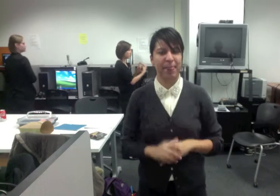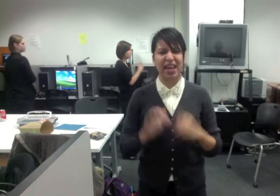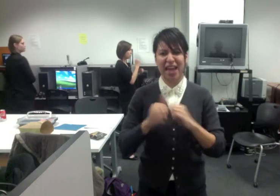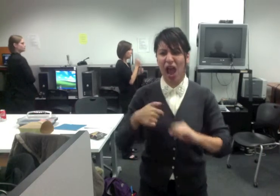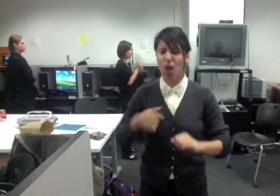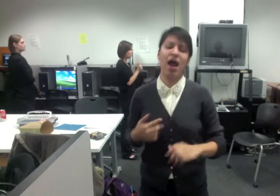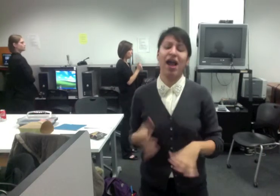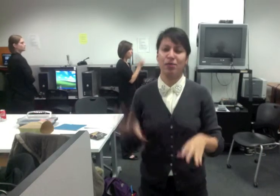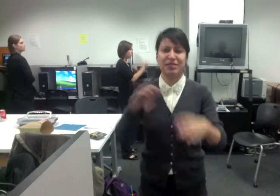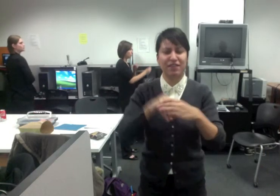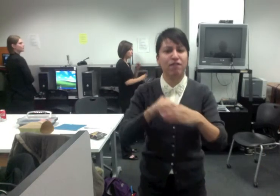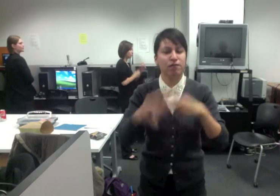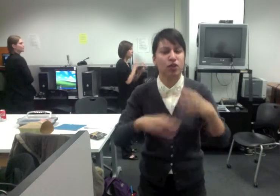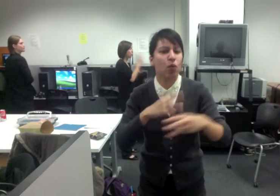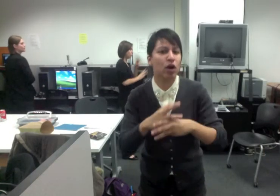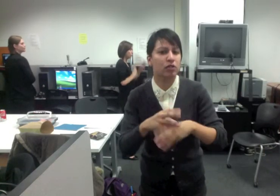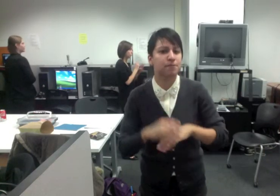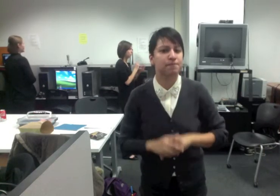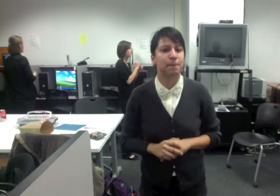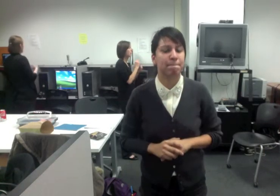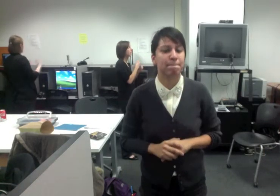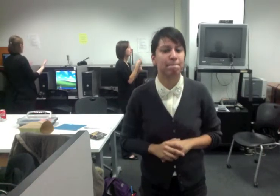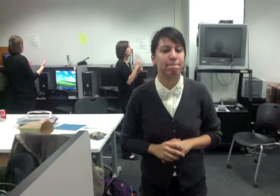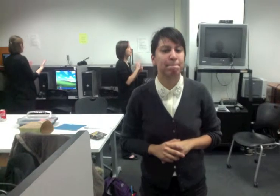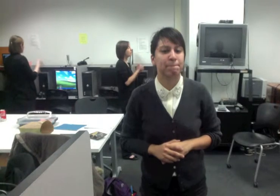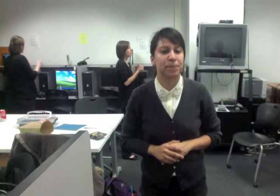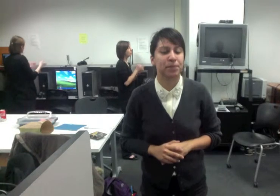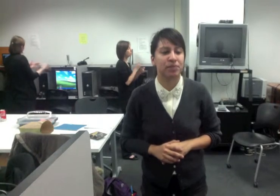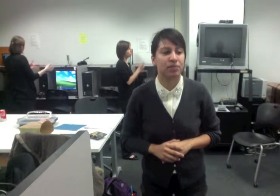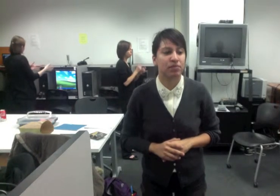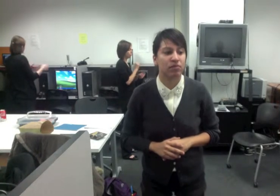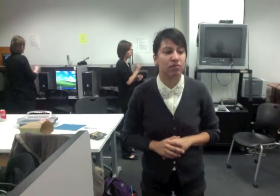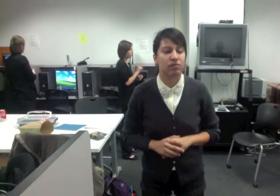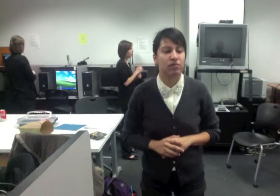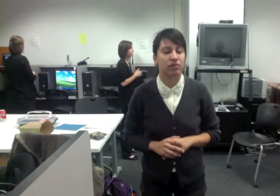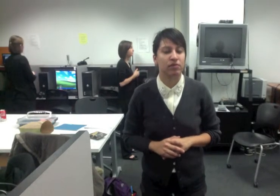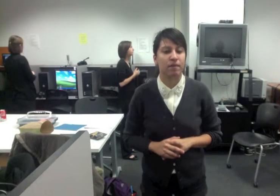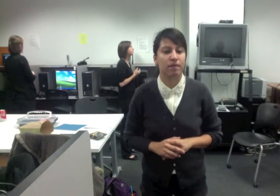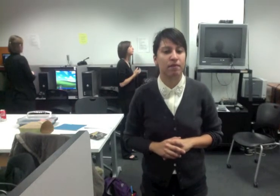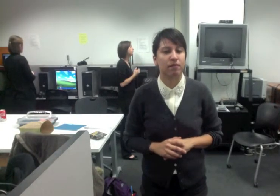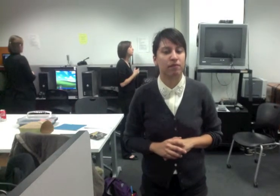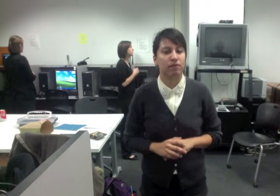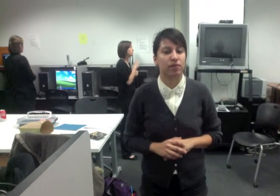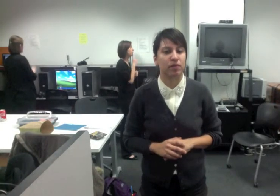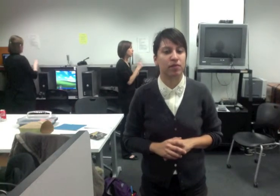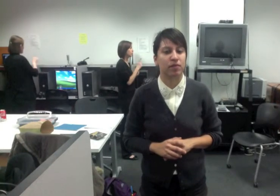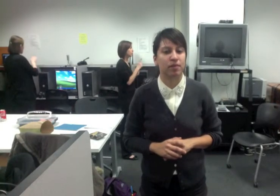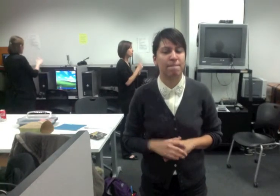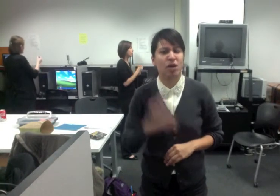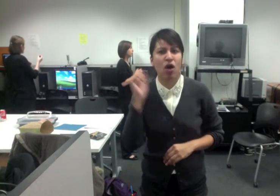As it turns out, there's a pattern. As it turns out, all the great and inspiring leaders and organizations in the world, whether it's Apple and